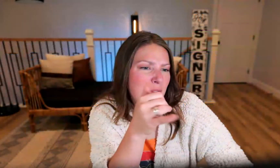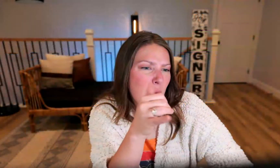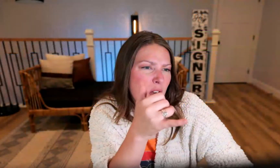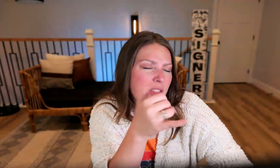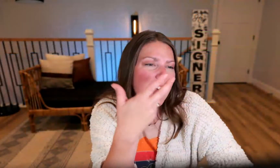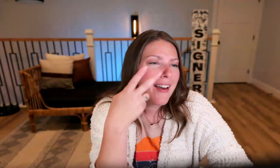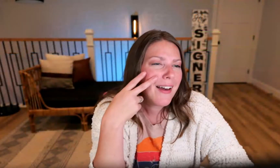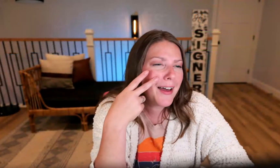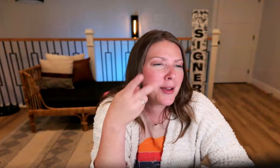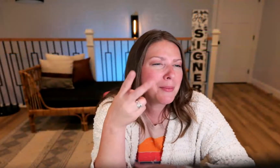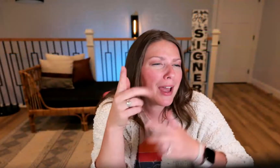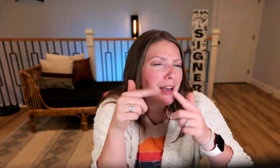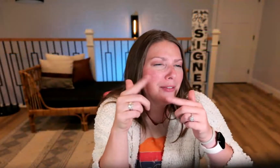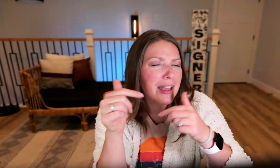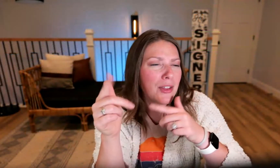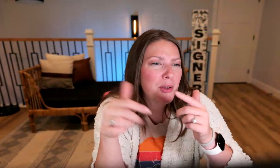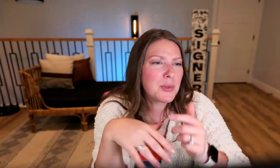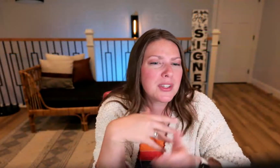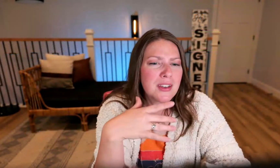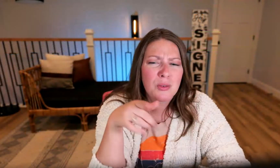forth. Kind of like those,